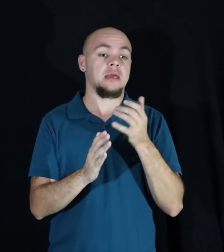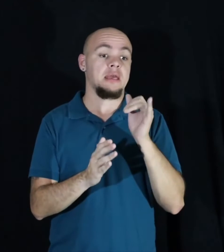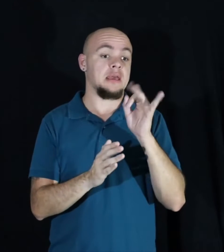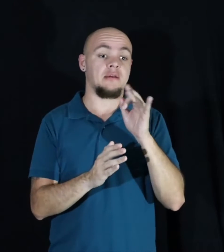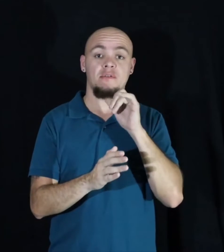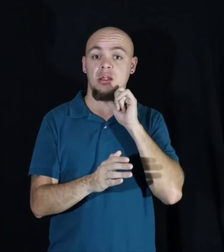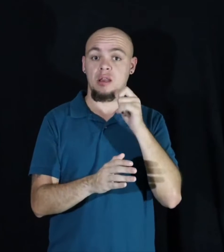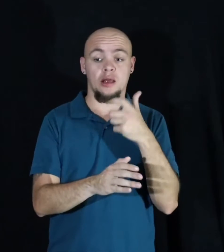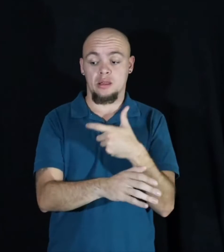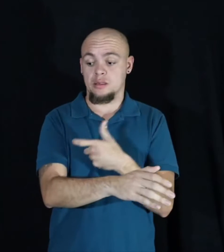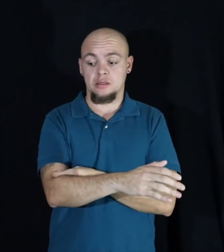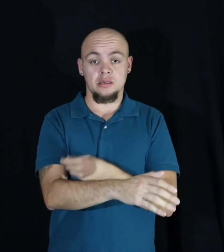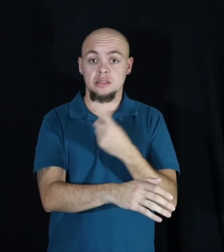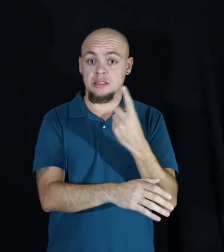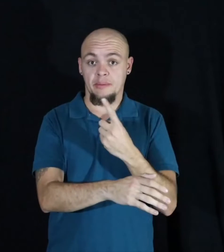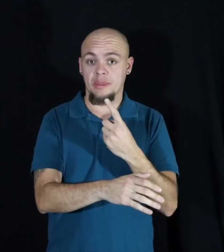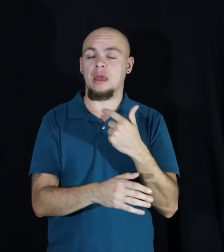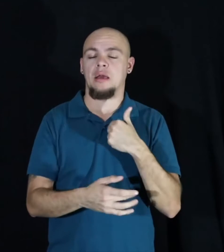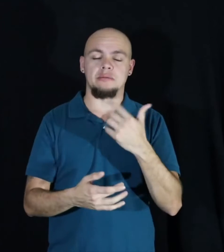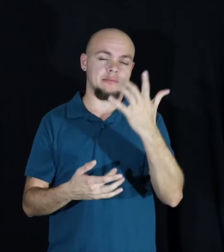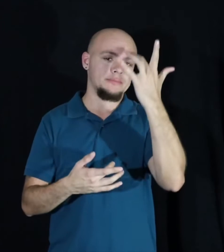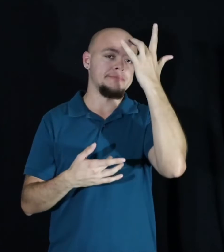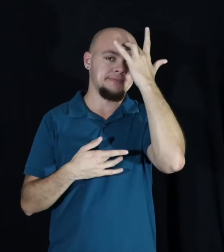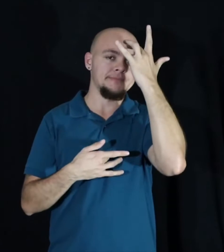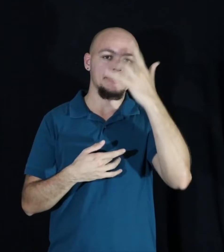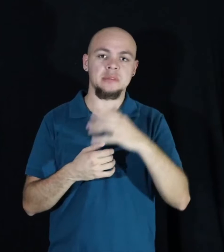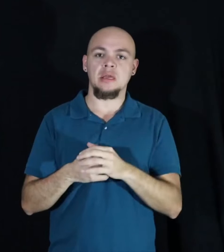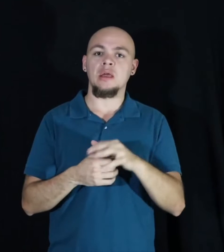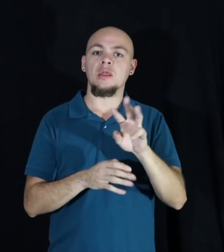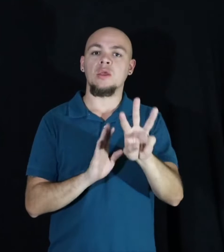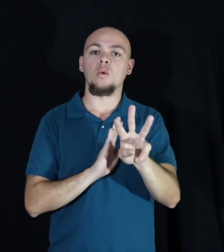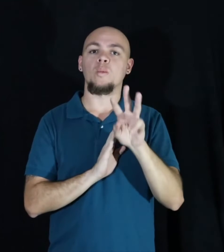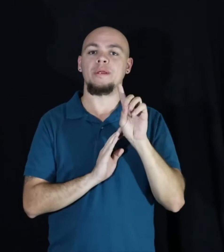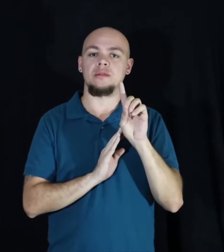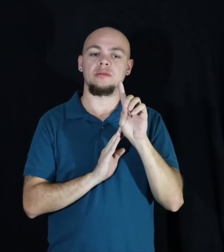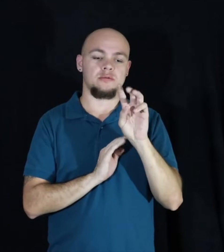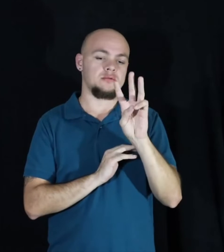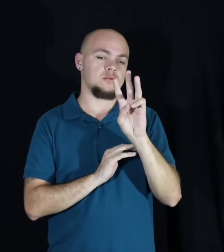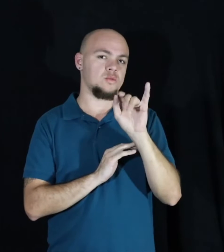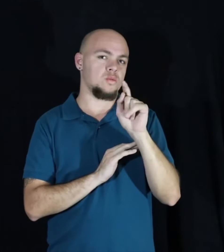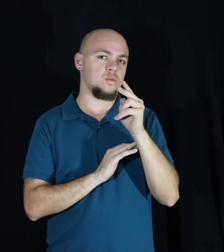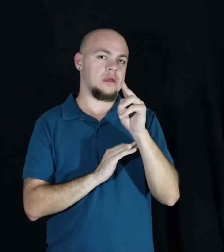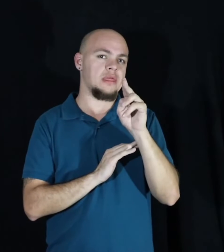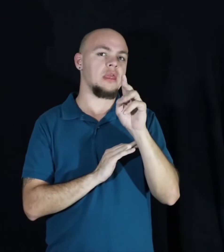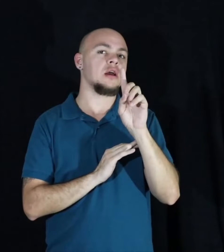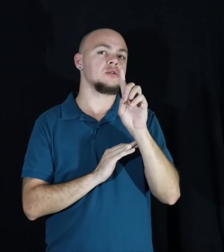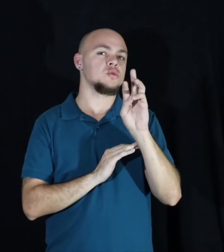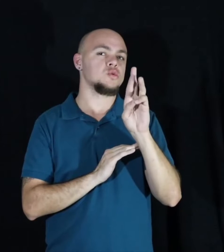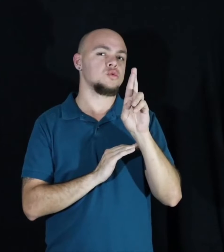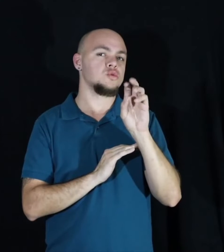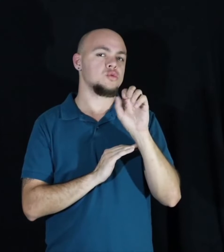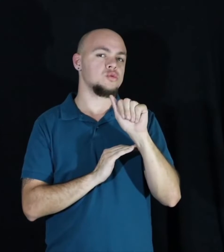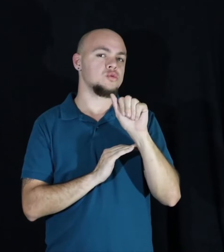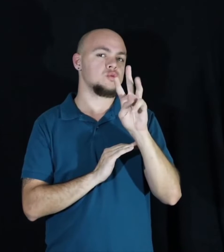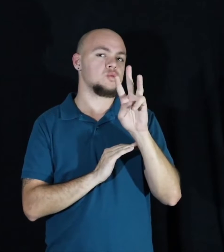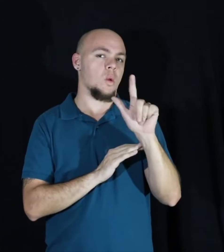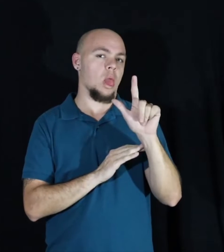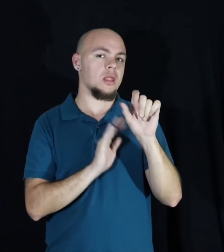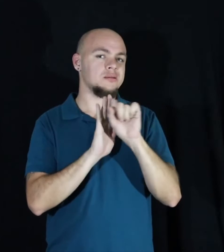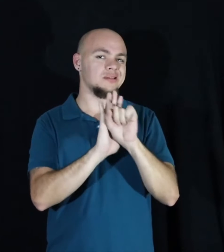get something. And the withdrawal symptoms are they're really